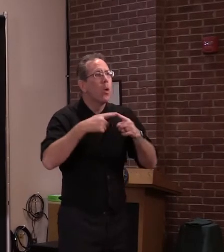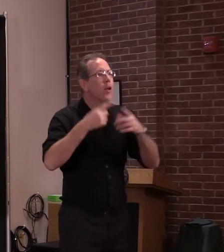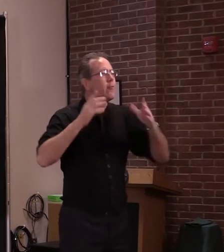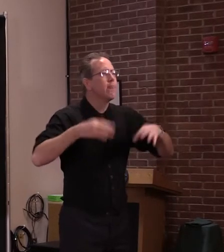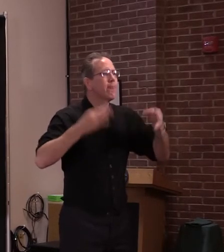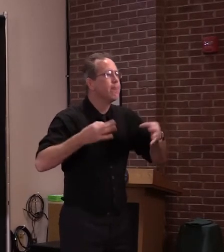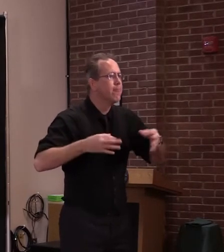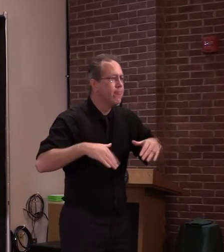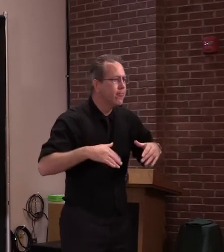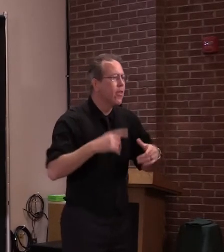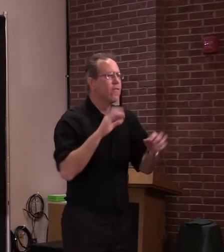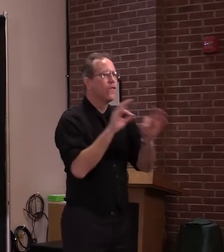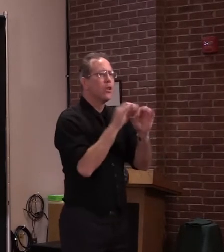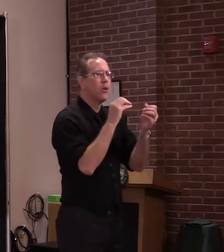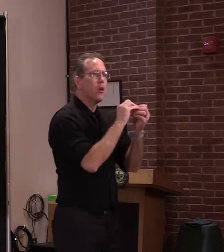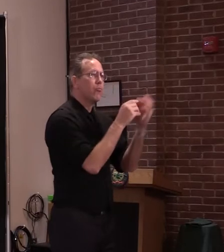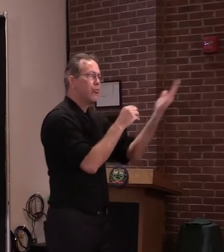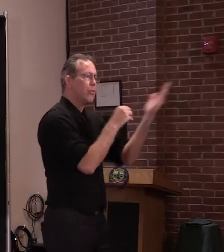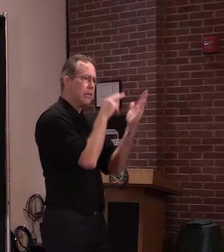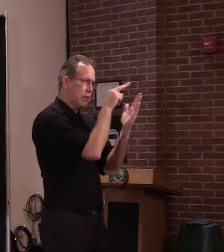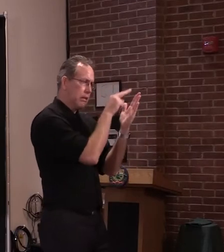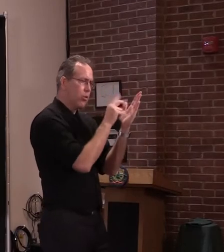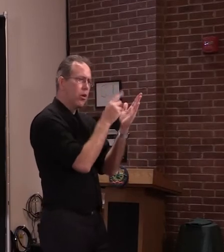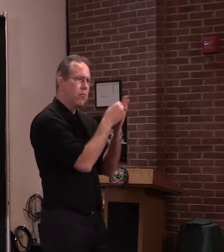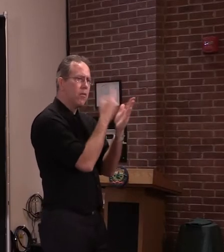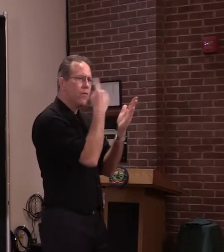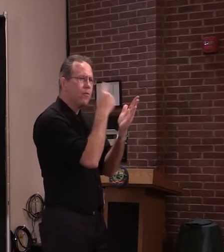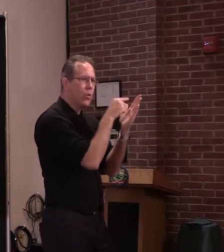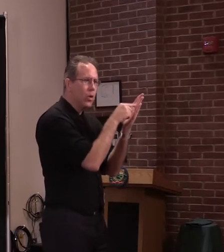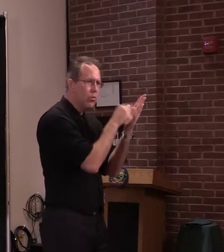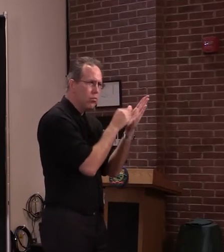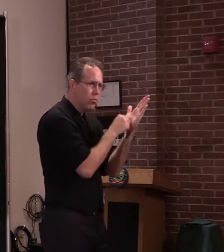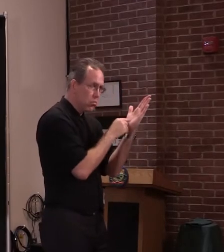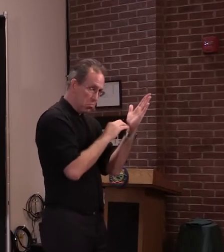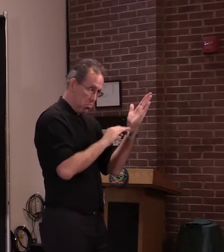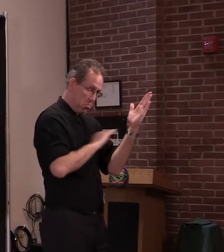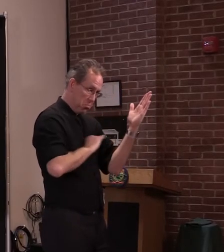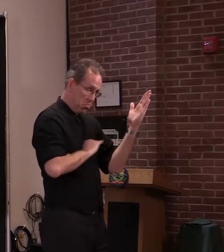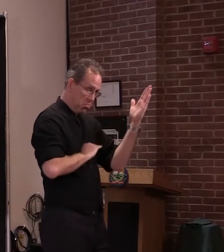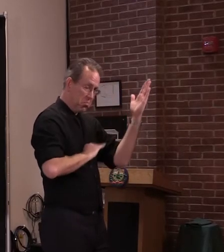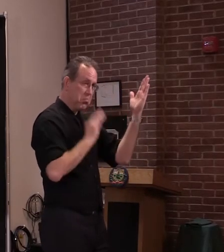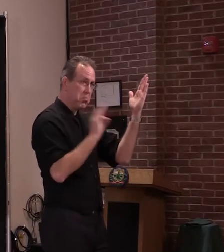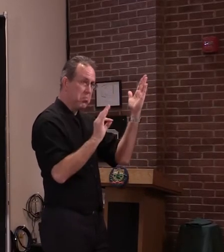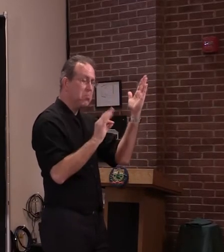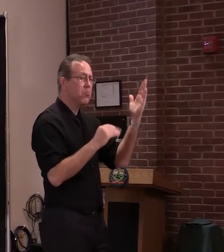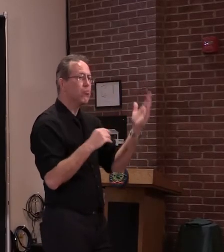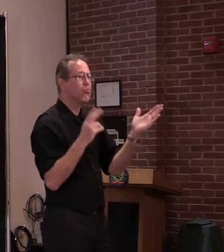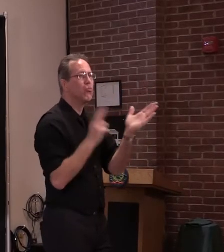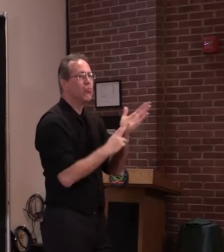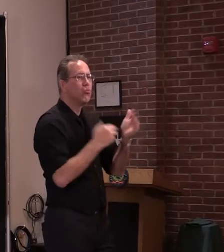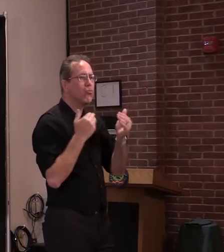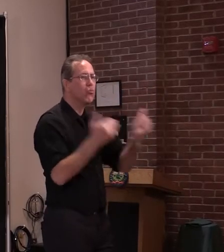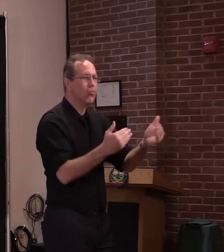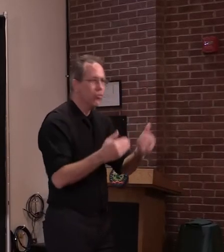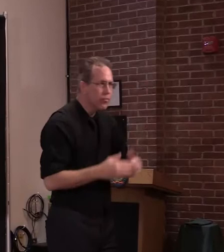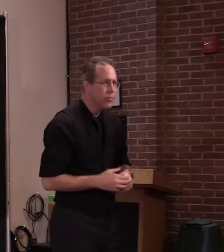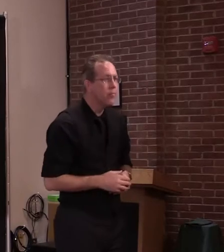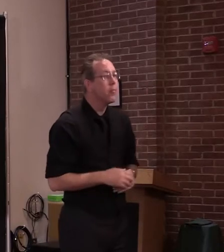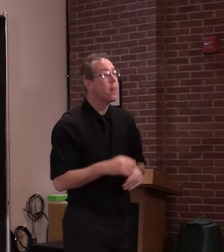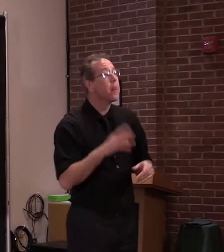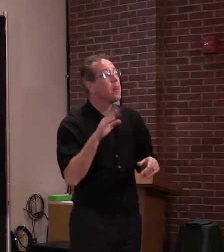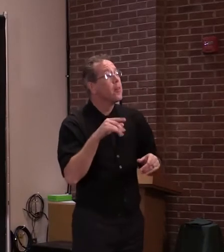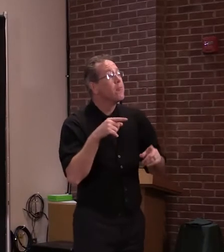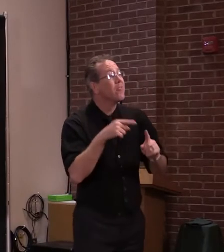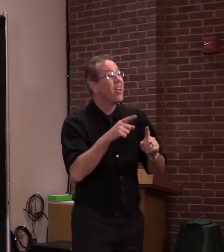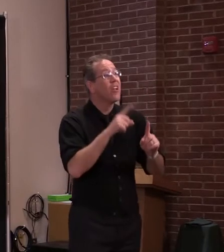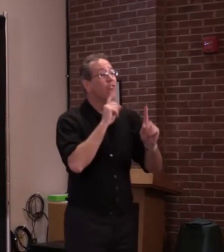financials, make sure that it makes sense to them, do more due diligence. We were about 6 weeks late on giving the report, and we really just needed